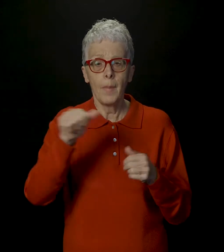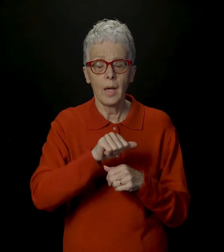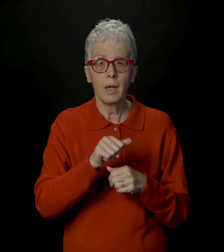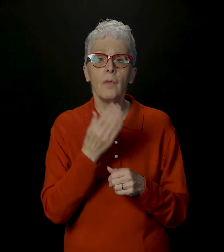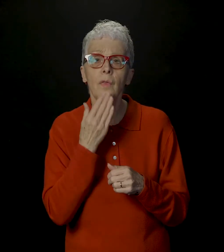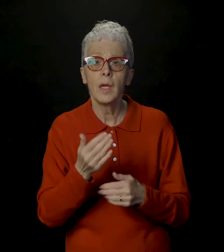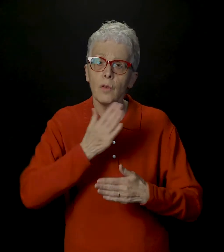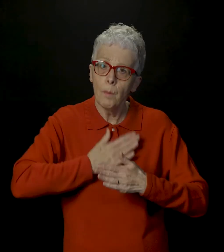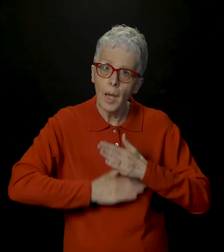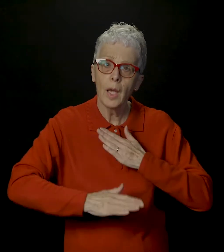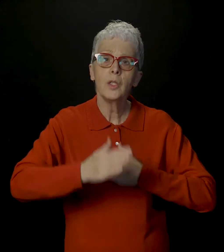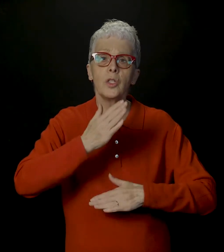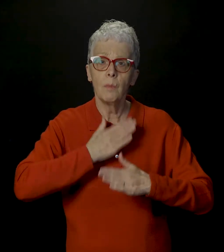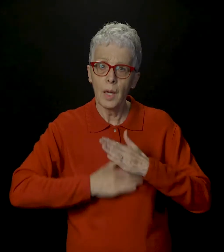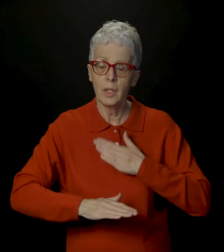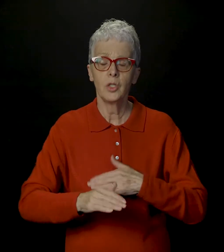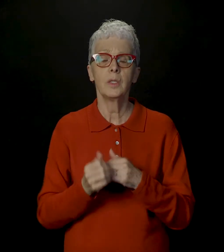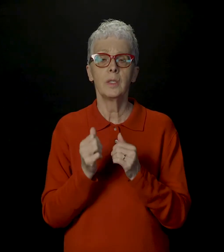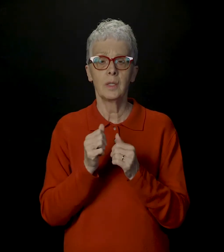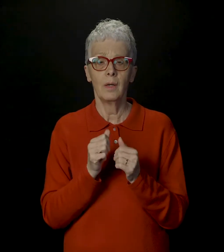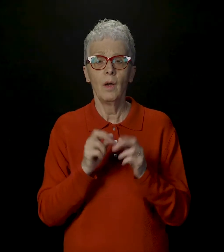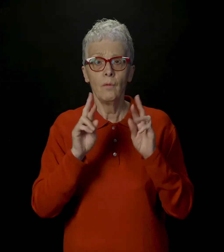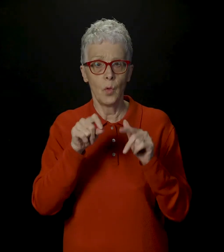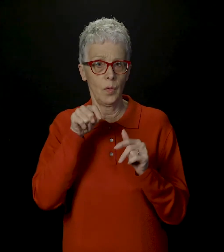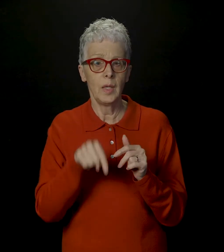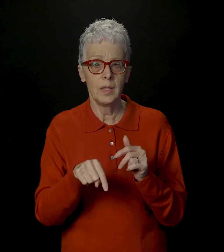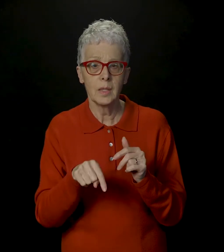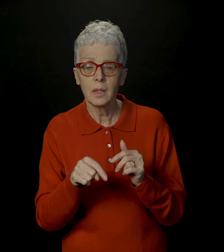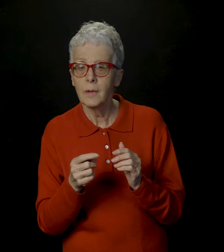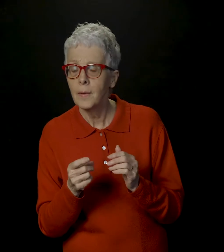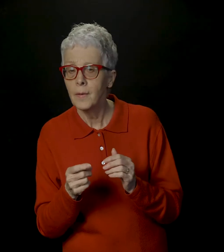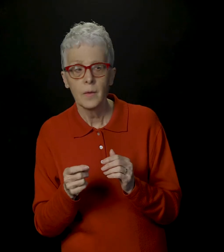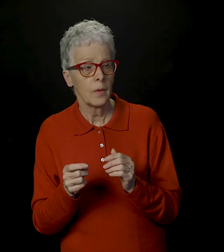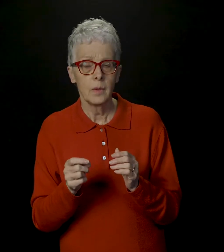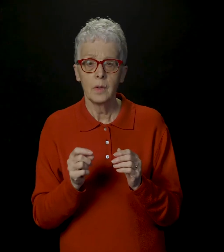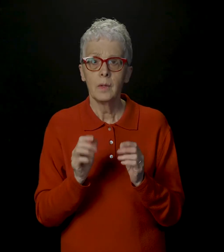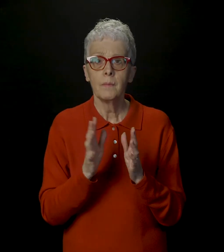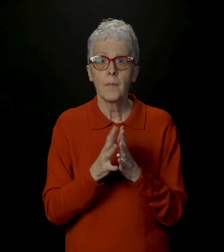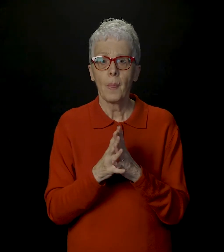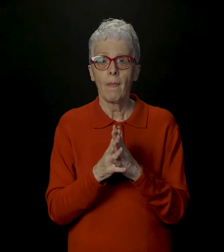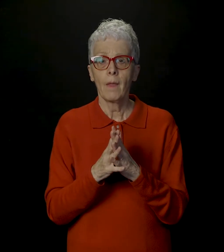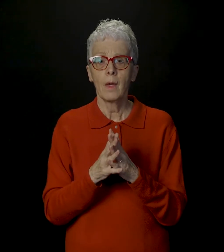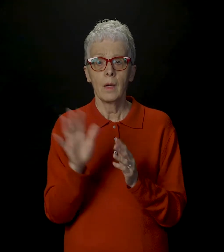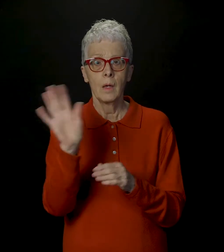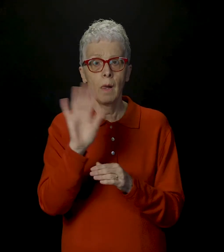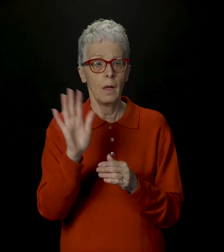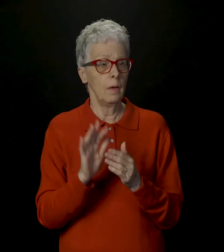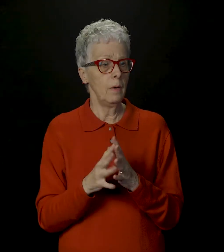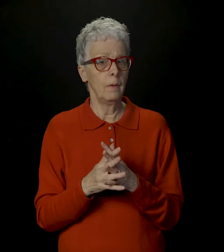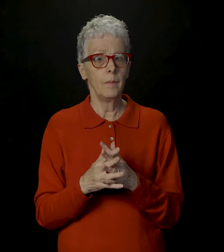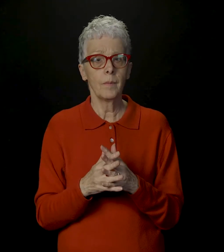patience As we keep inching ever closer To full in-person services Again, bless you